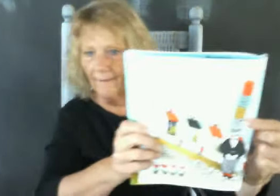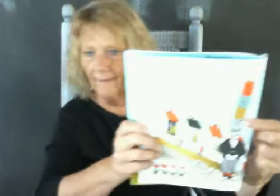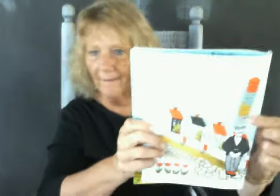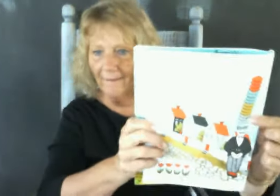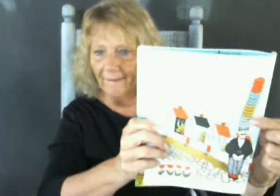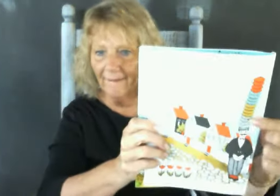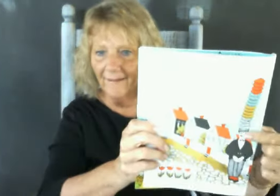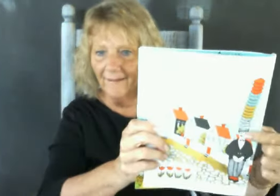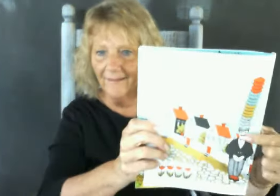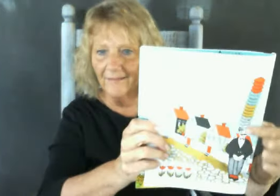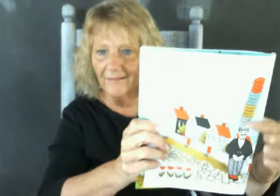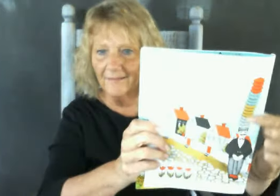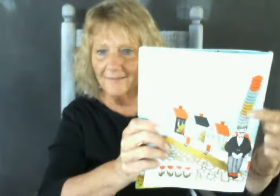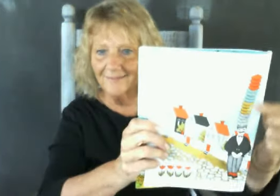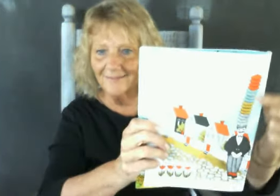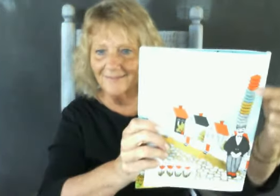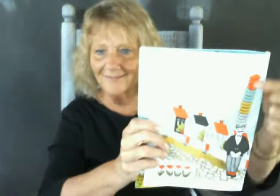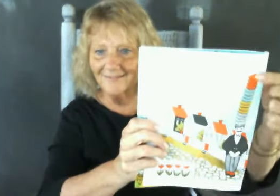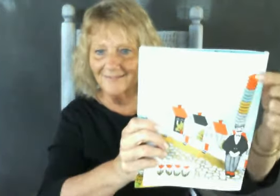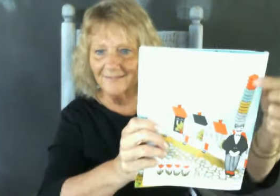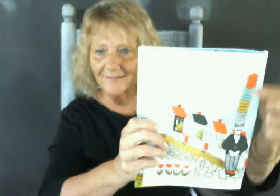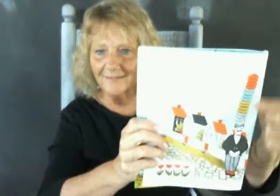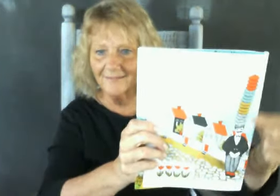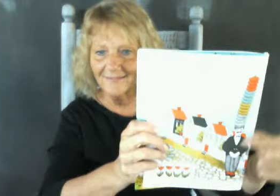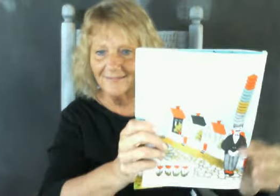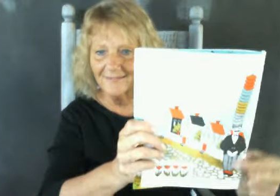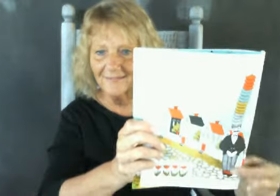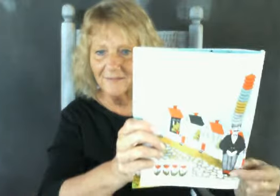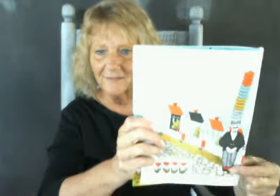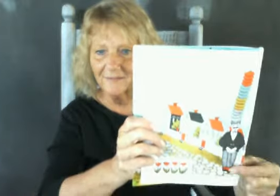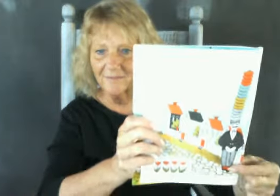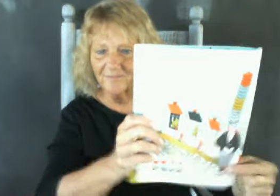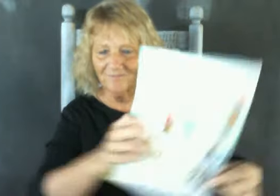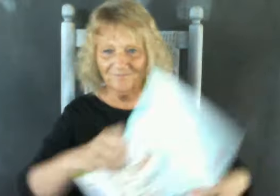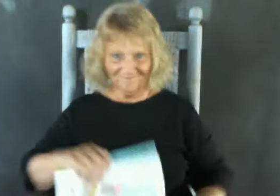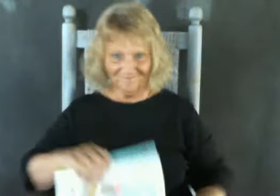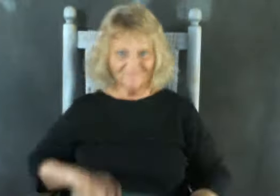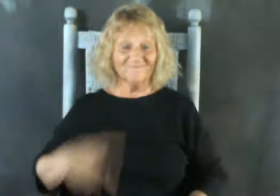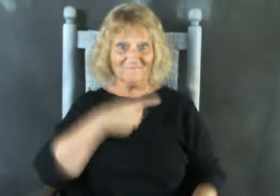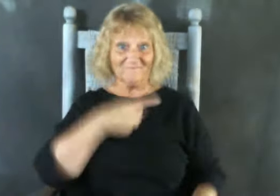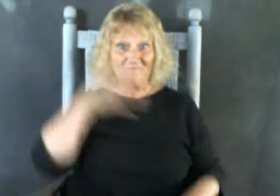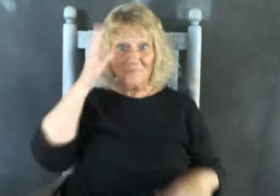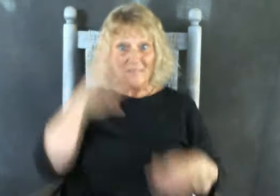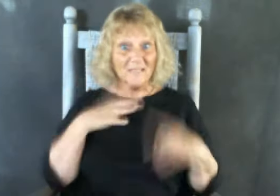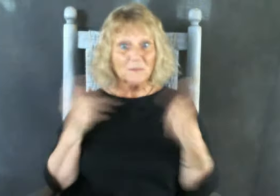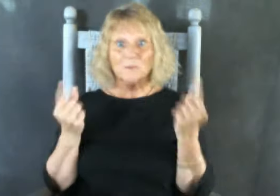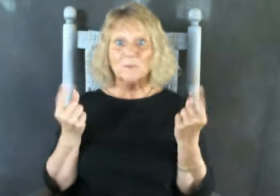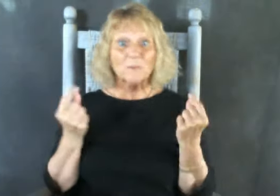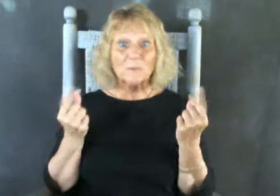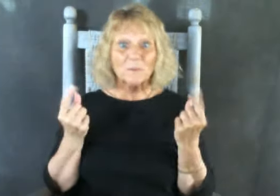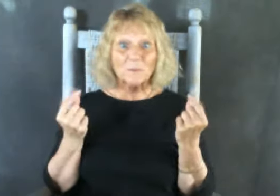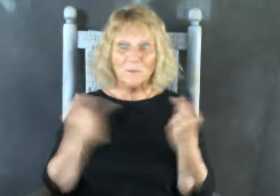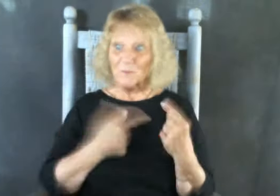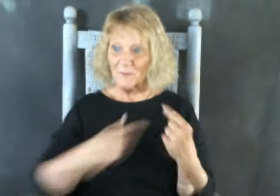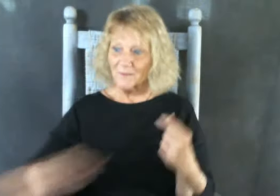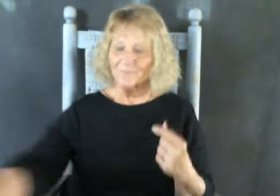pride. You know, when you think about it, there's probably a lot of people take these targets for a reason. You know, the World Trade Center